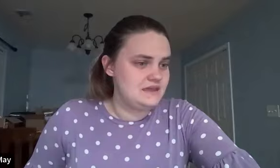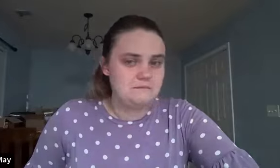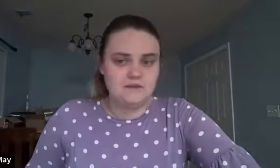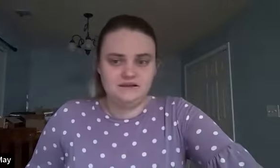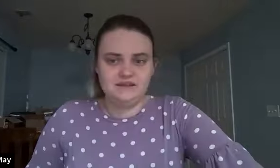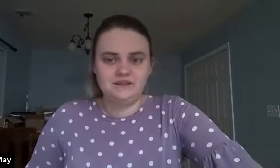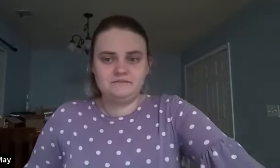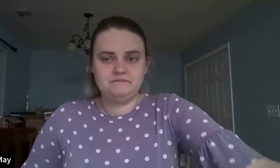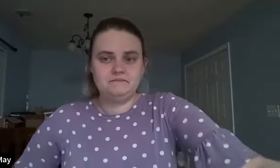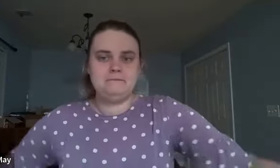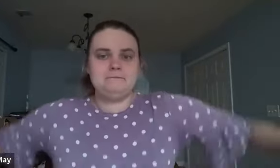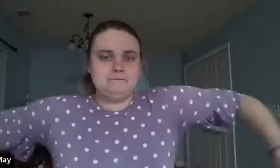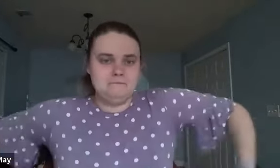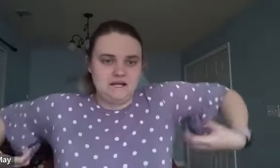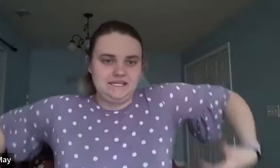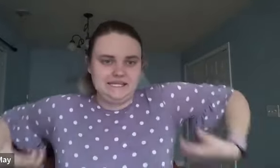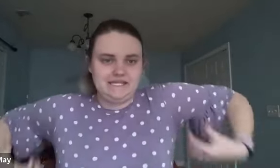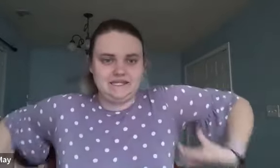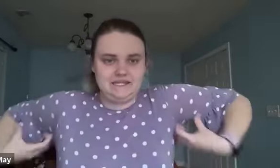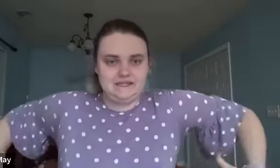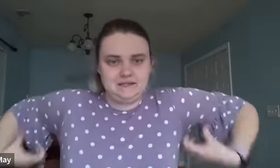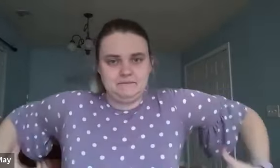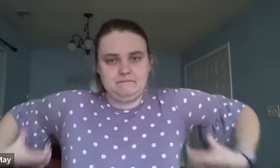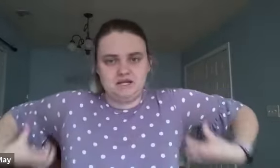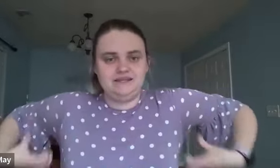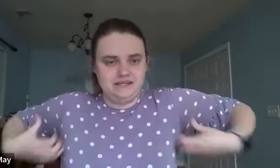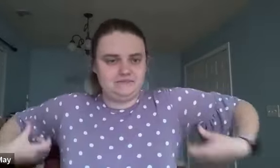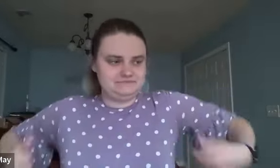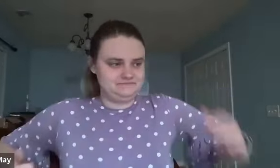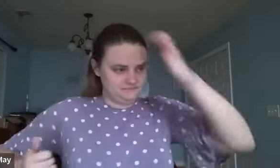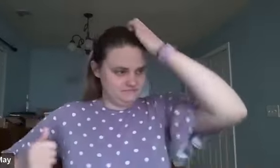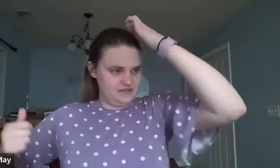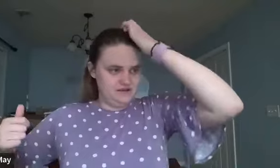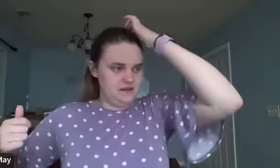Then monkey. Monkey. Monkey. Okay.